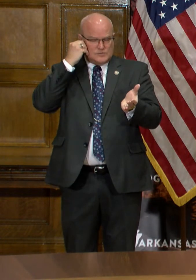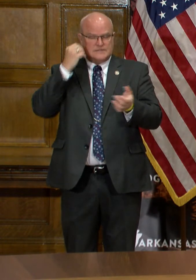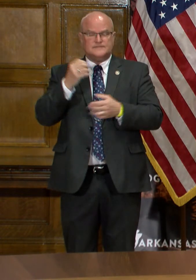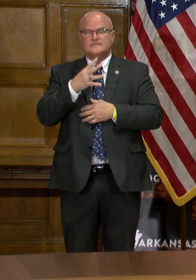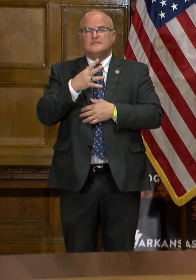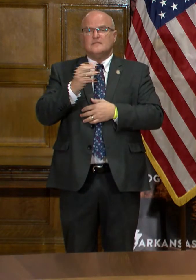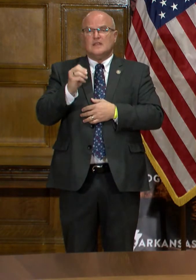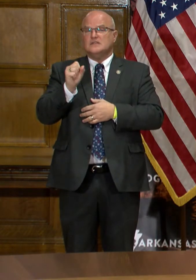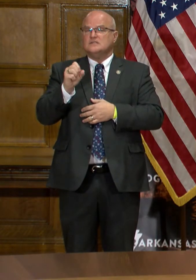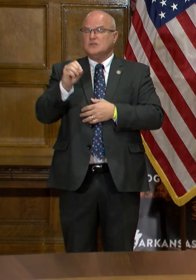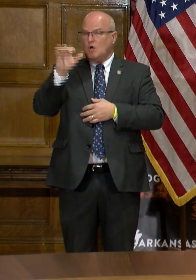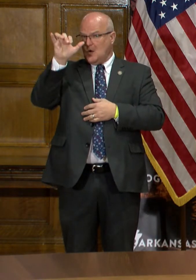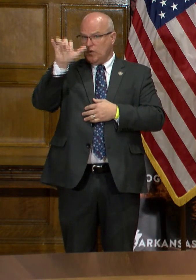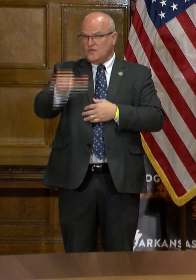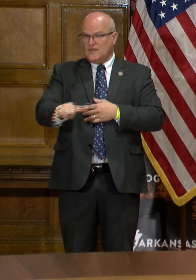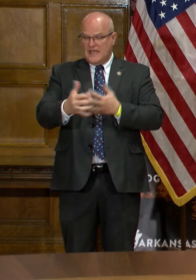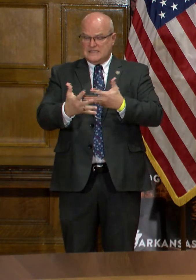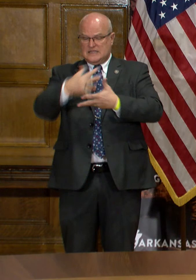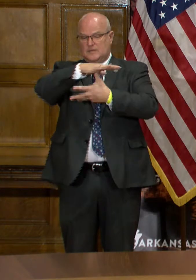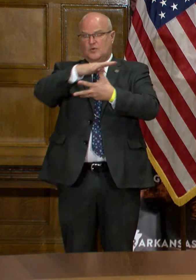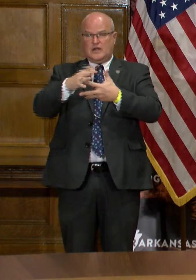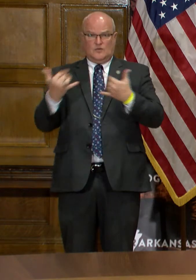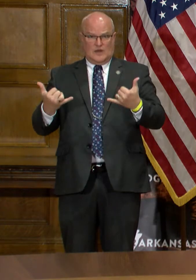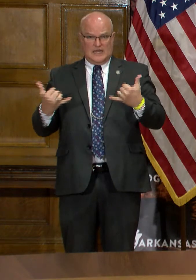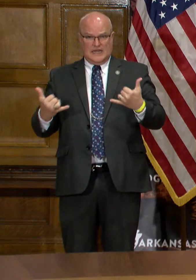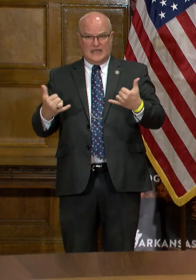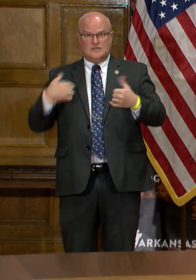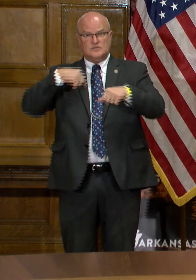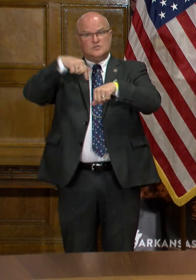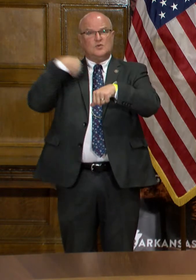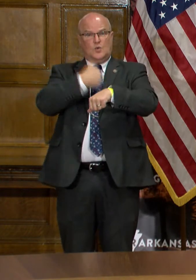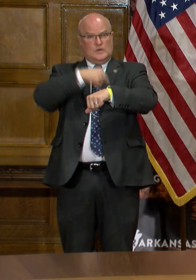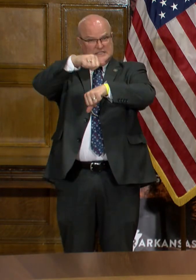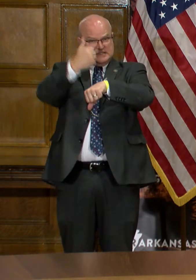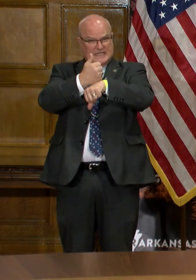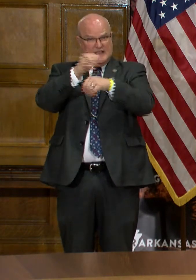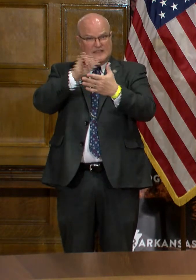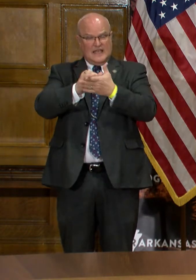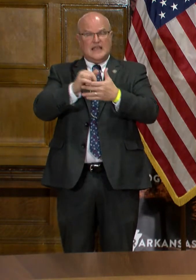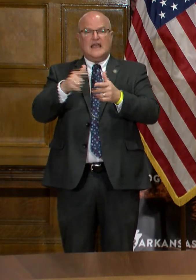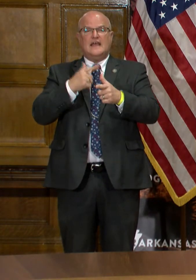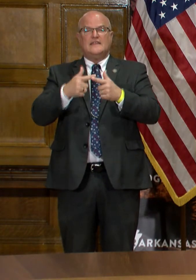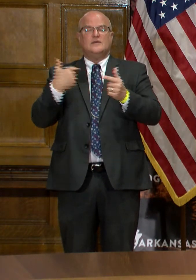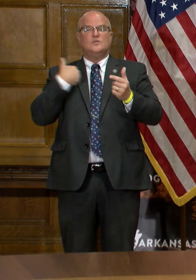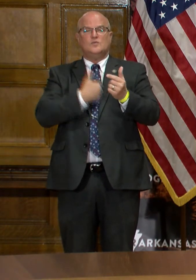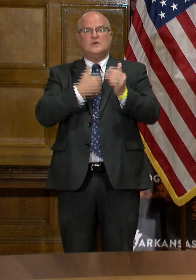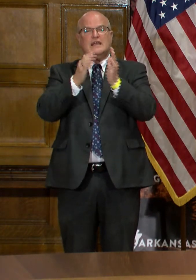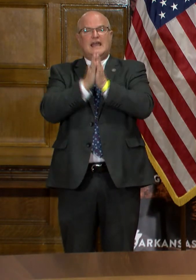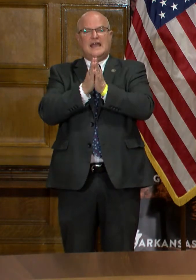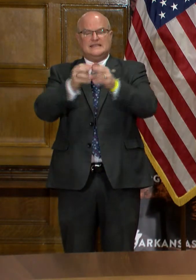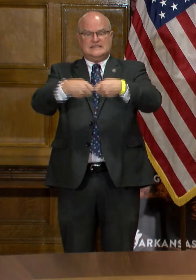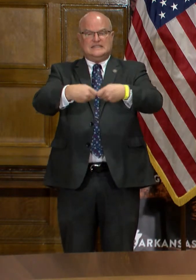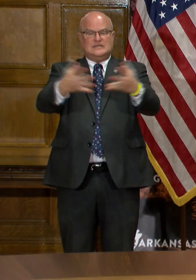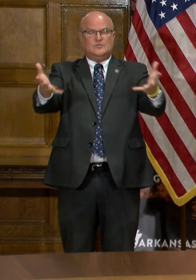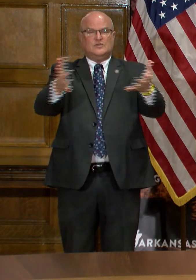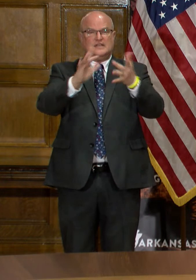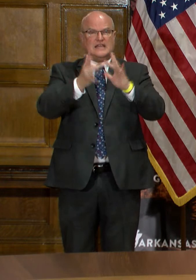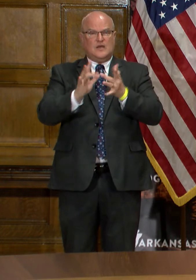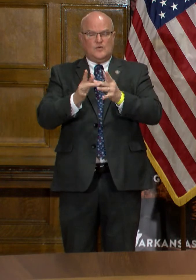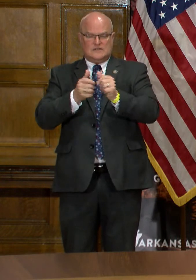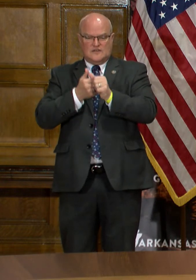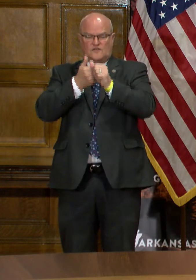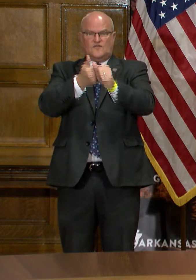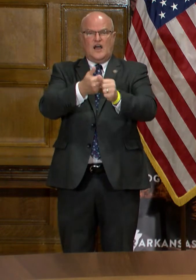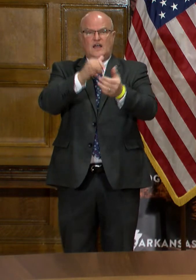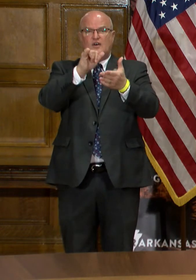And so that is the priority right now. So we set that, and then we ask our distribution networks to